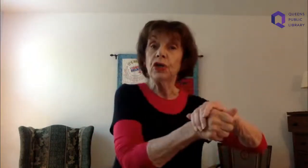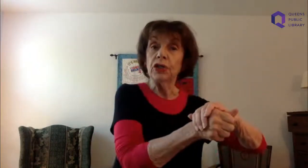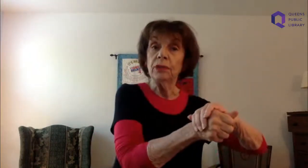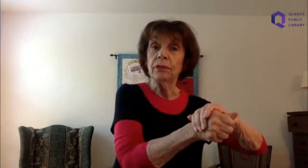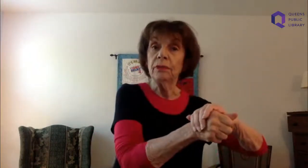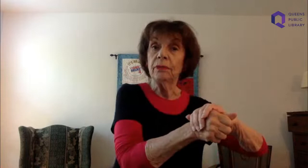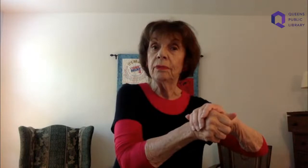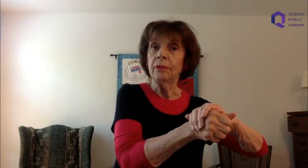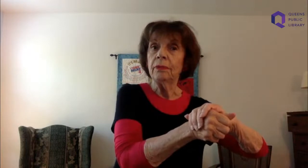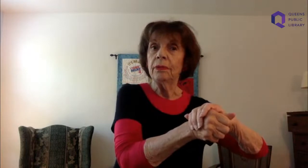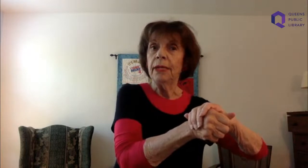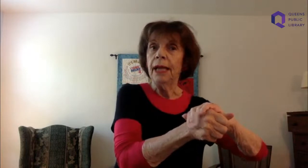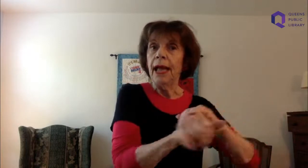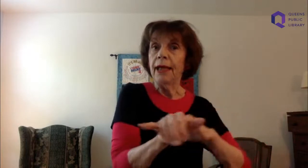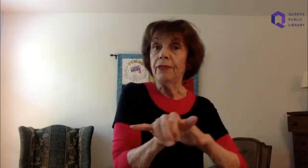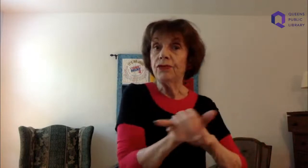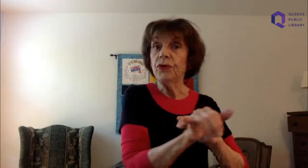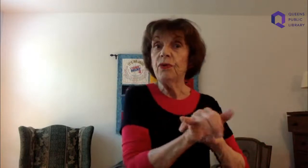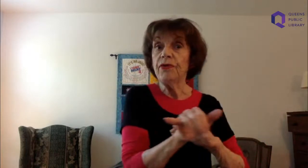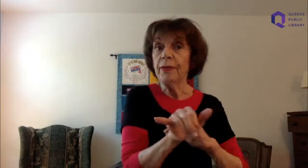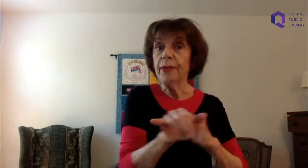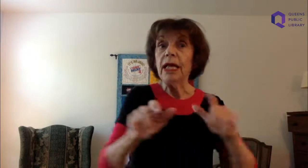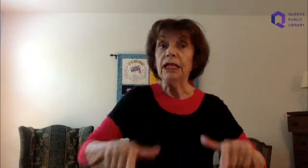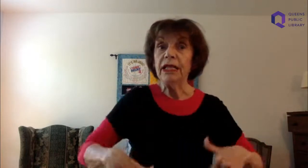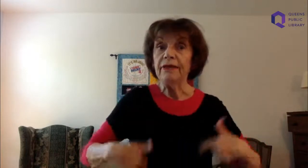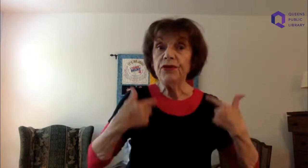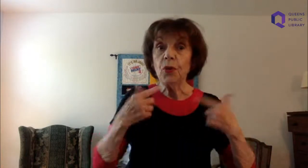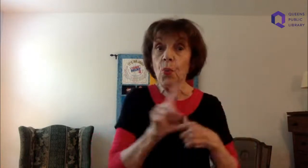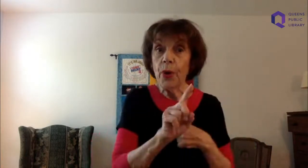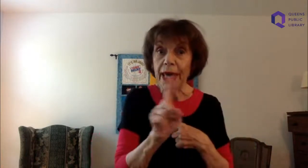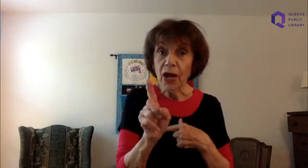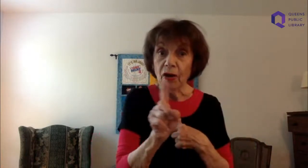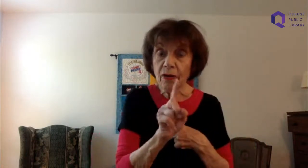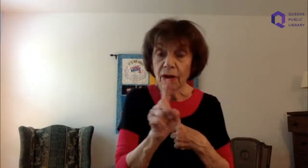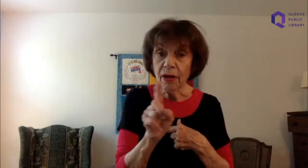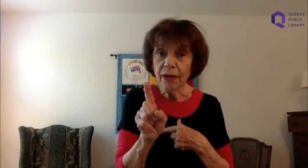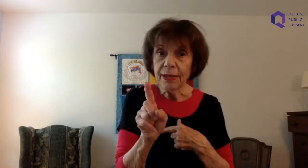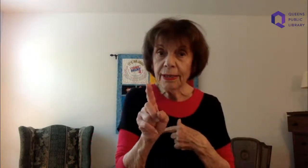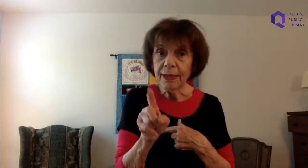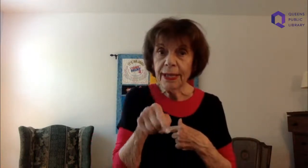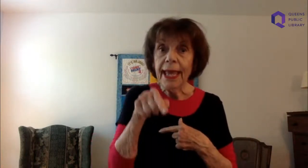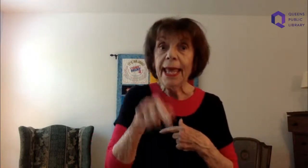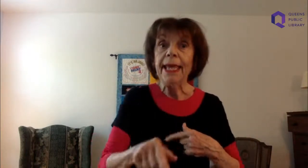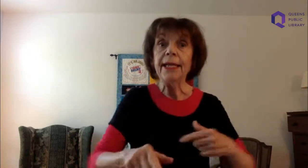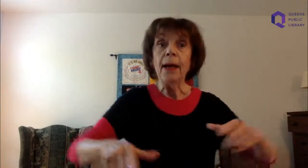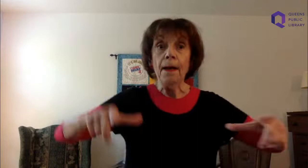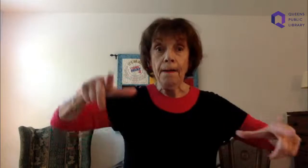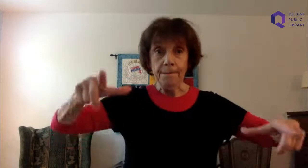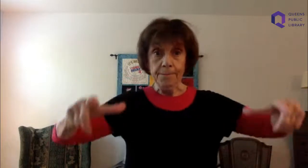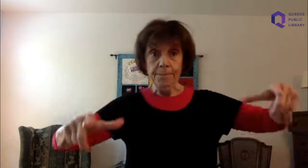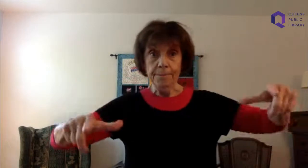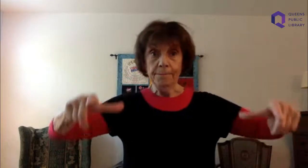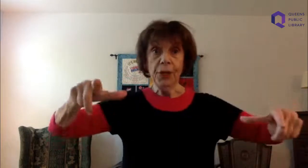turtle. And the two of them lived where? In a